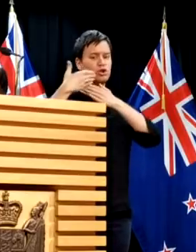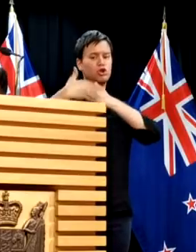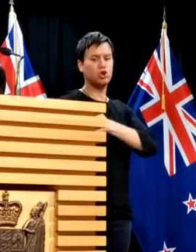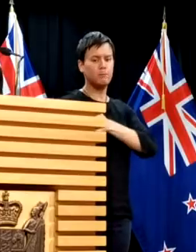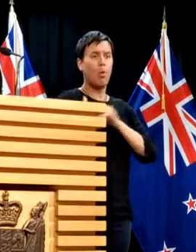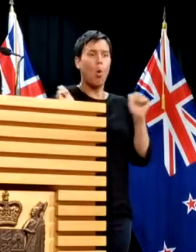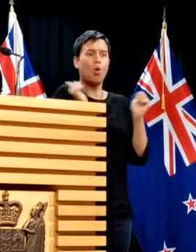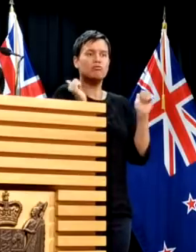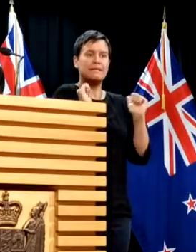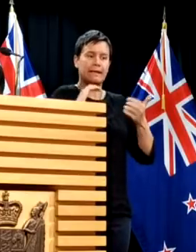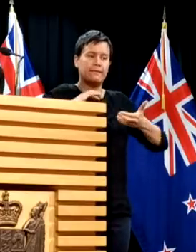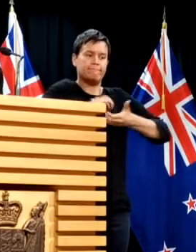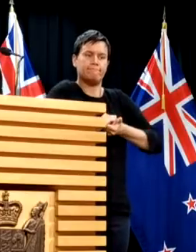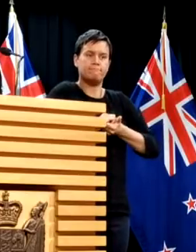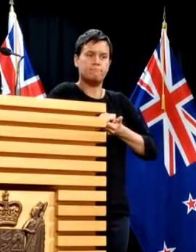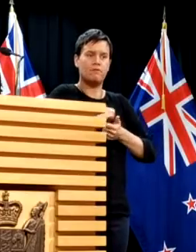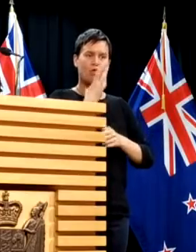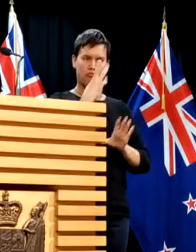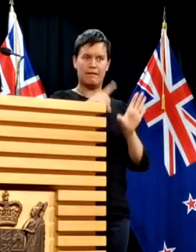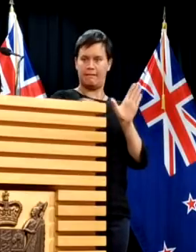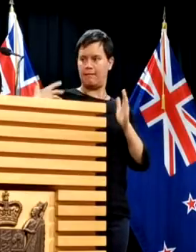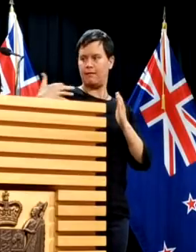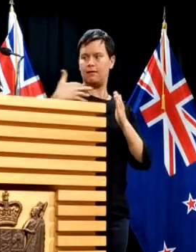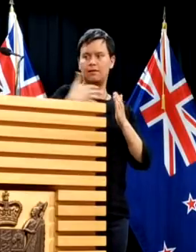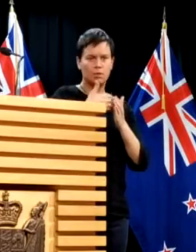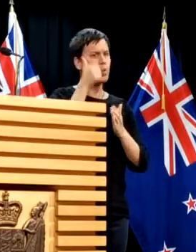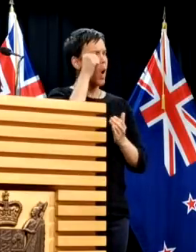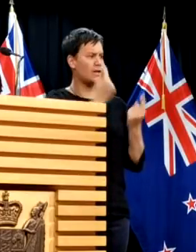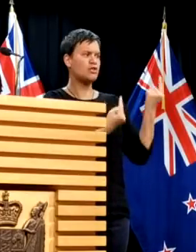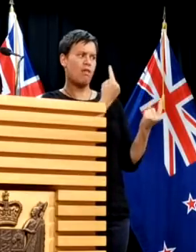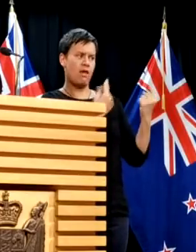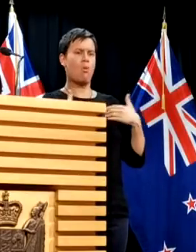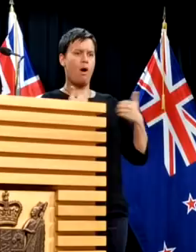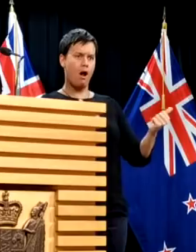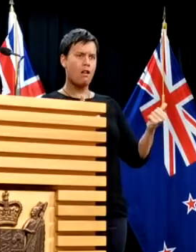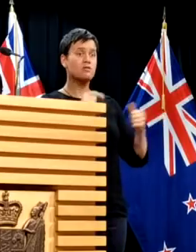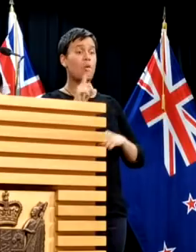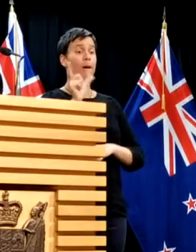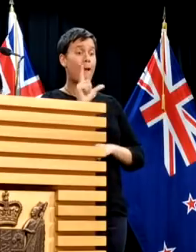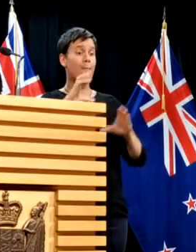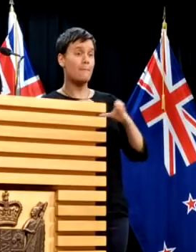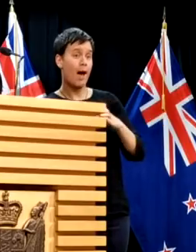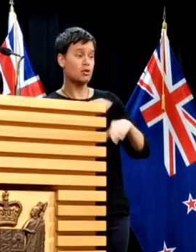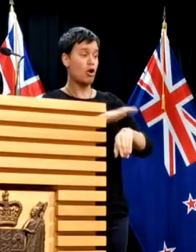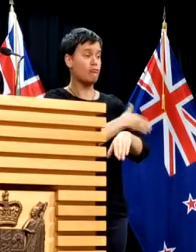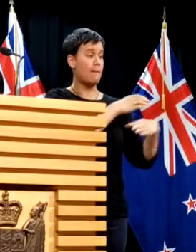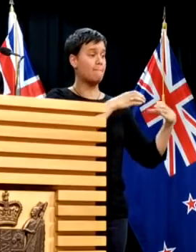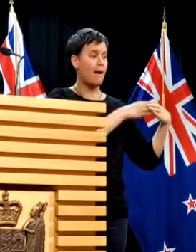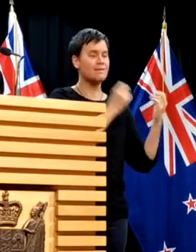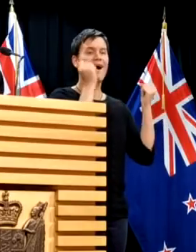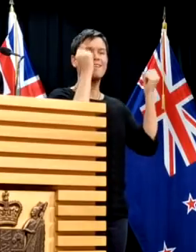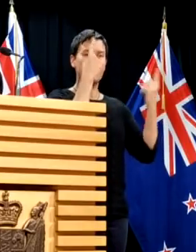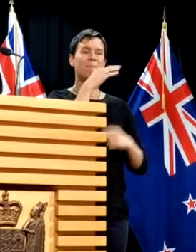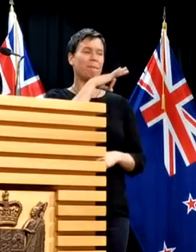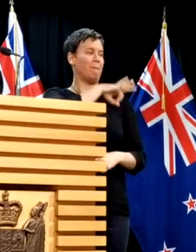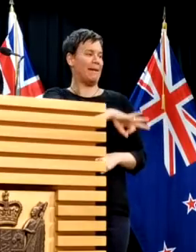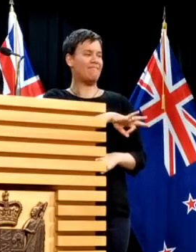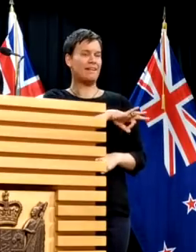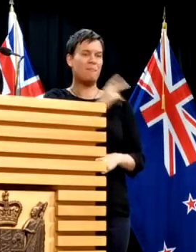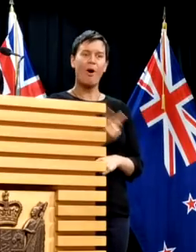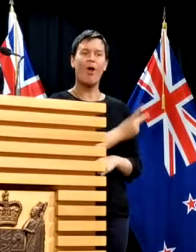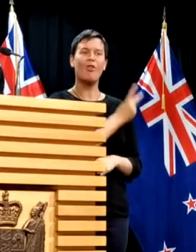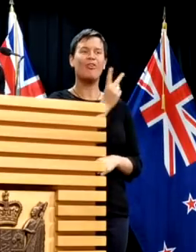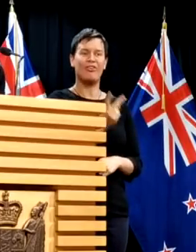very efficient and constructive process. So yes, I think both parties see that it brings benefit to each of us, and we